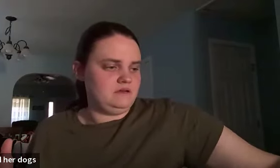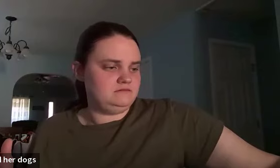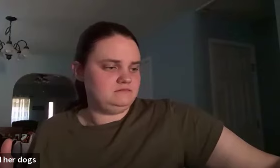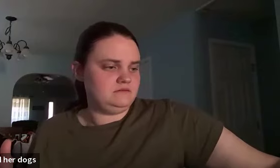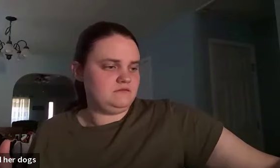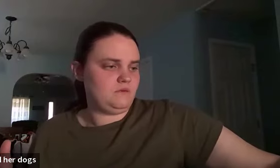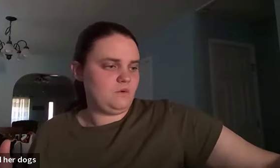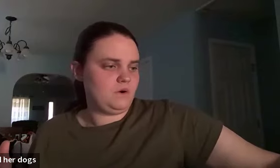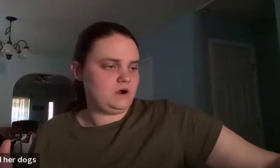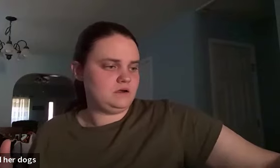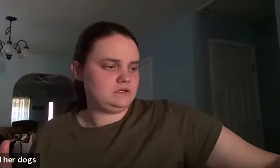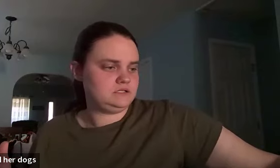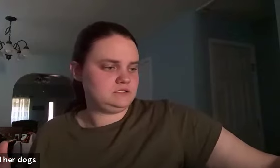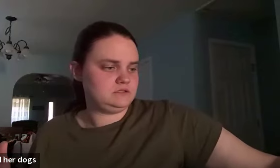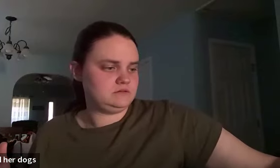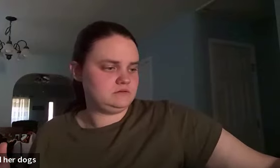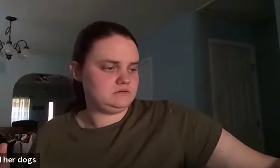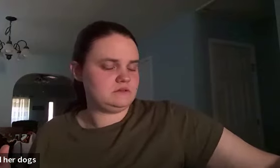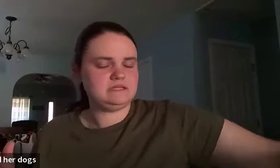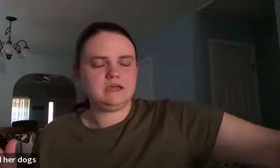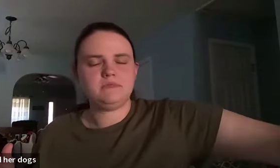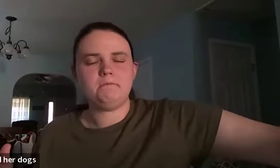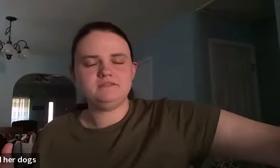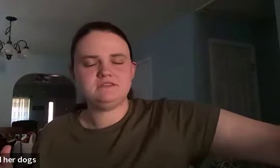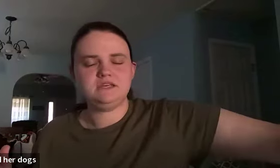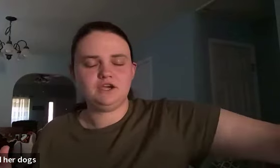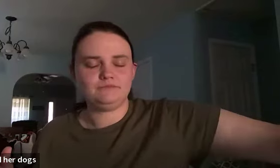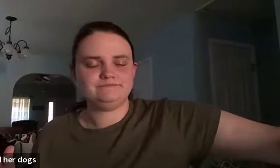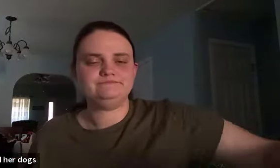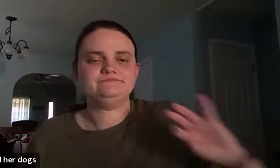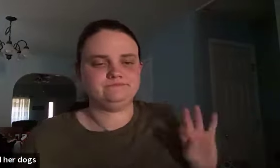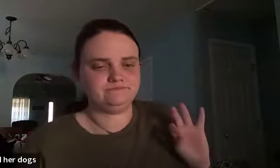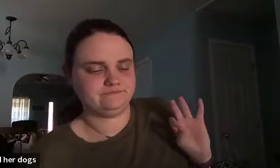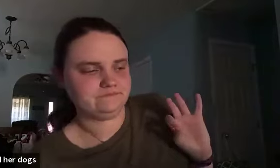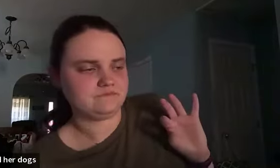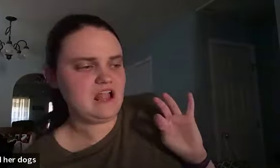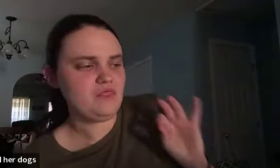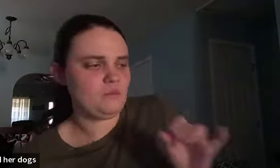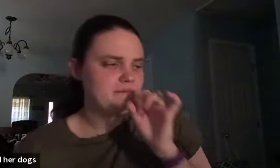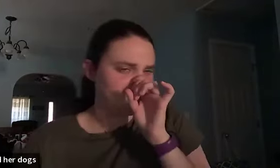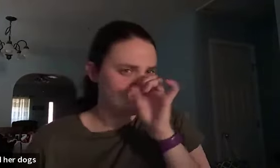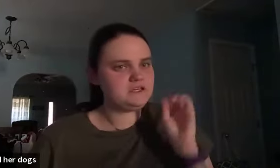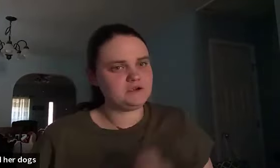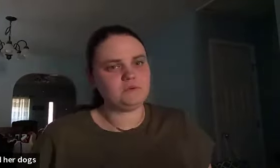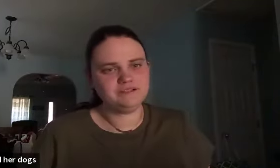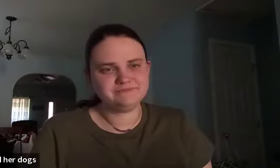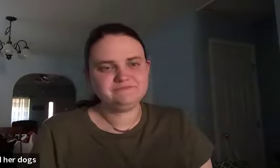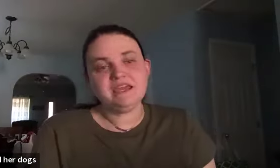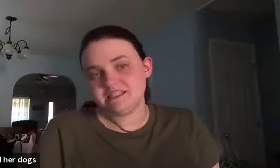Okay. For the months of the year. The way months of the year works is